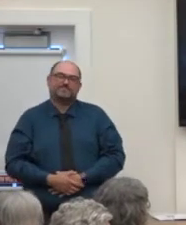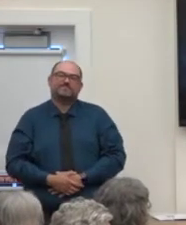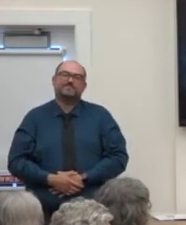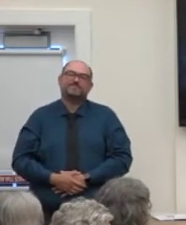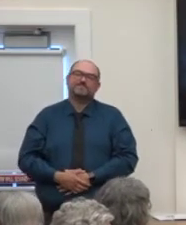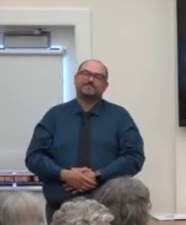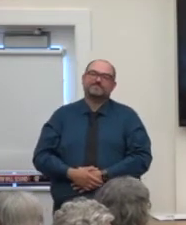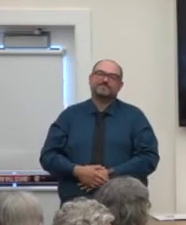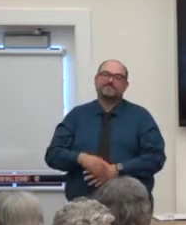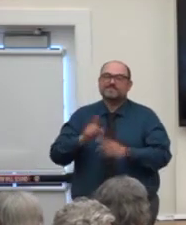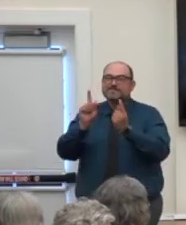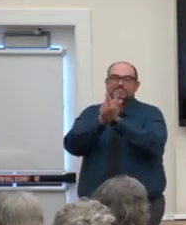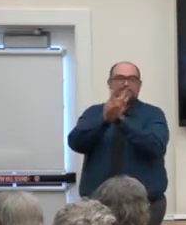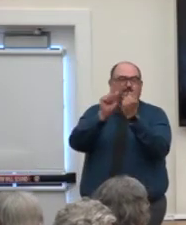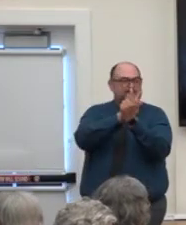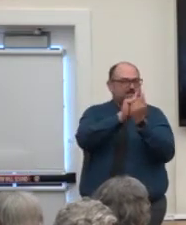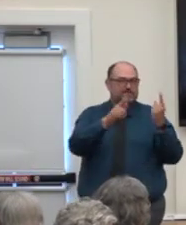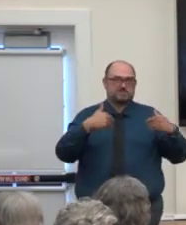people who had more contact